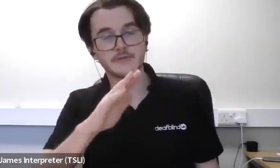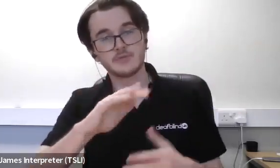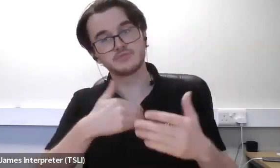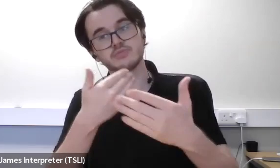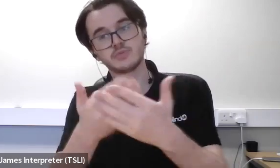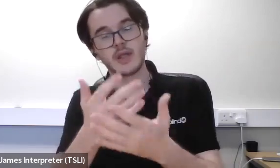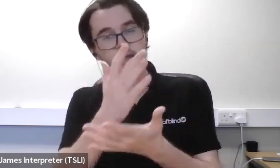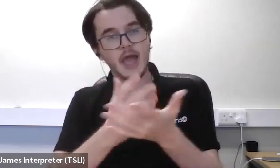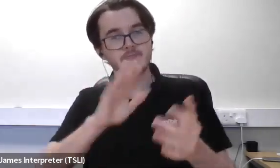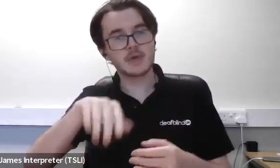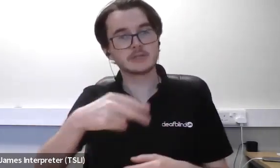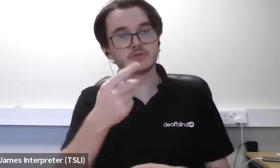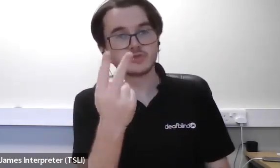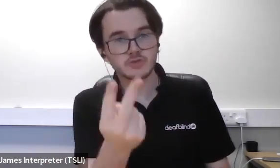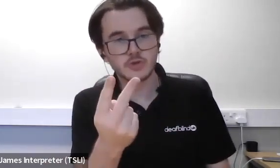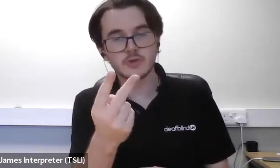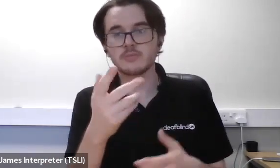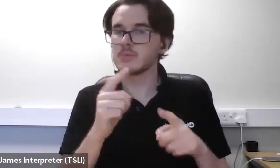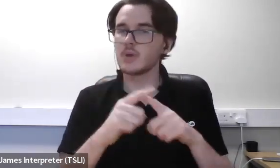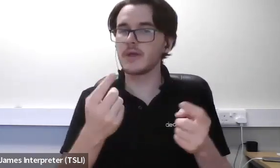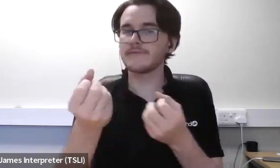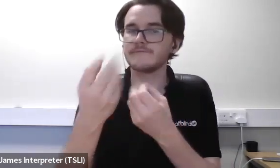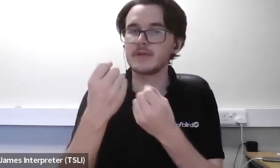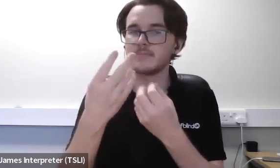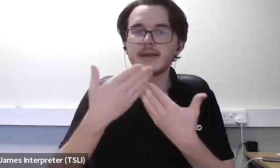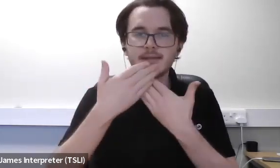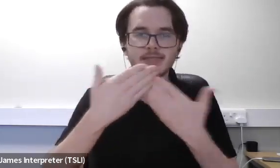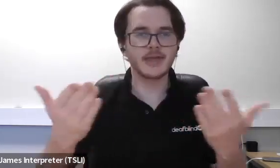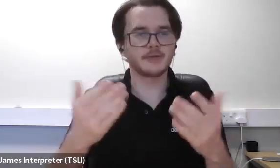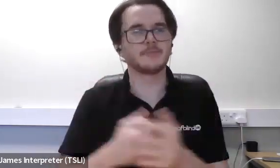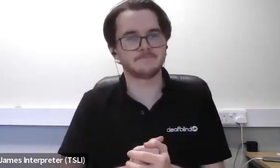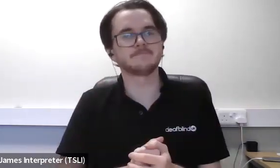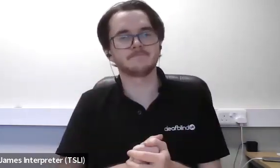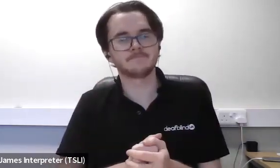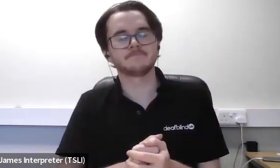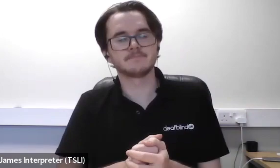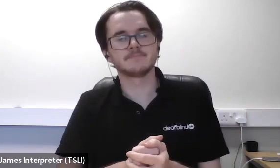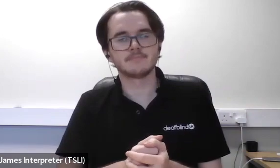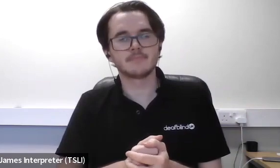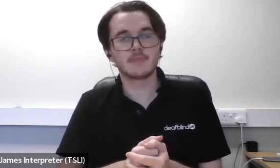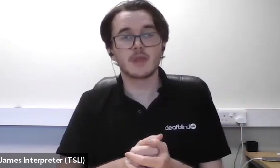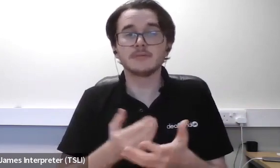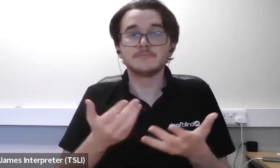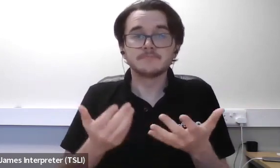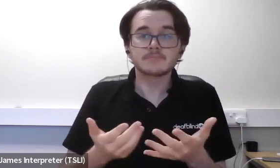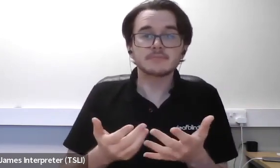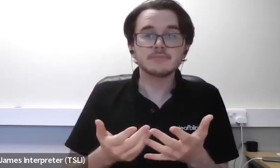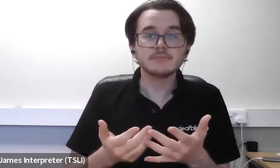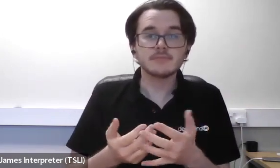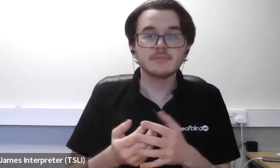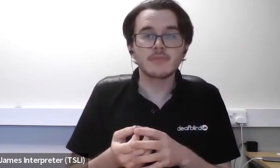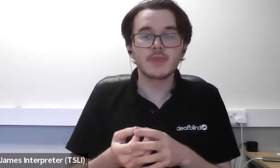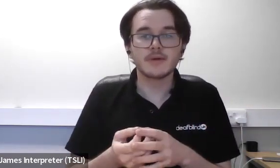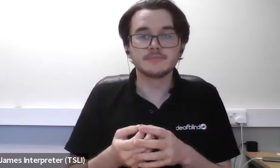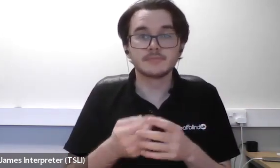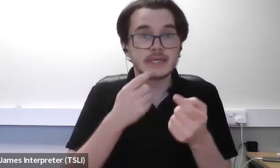have a quick recap and a thank you for all of you attending. I'm just going to, in a moment, put the contact details